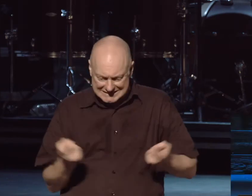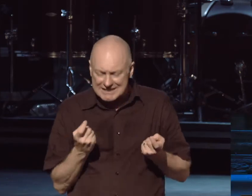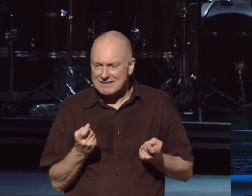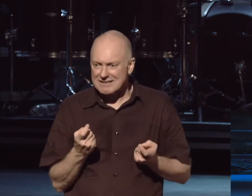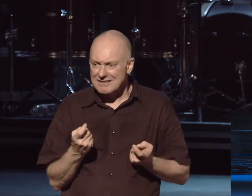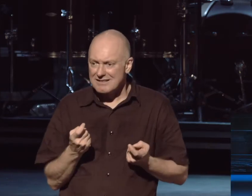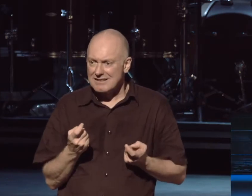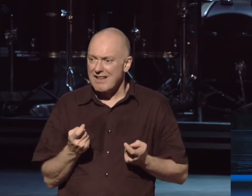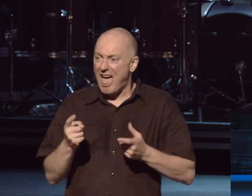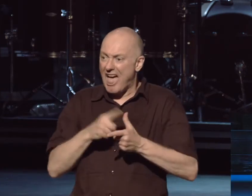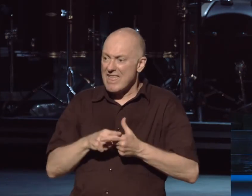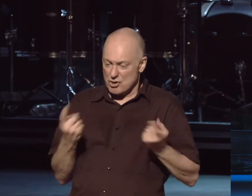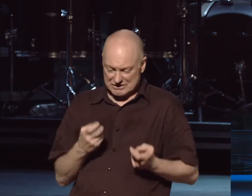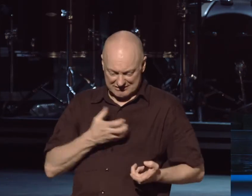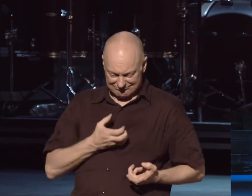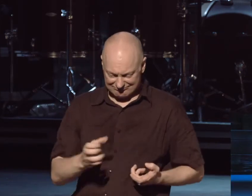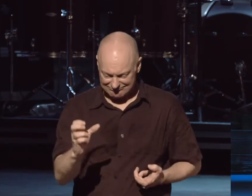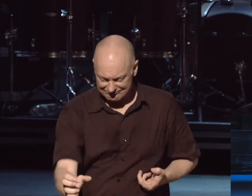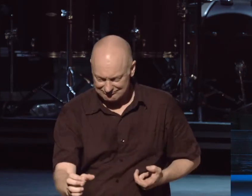it by the mercy of God.